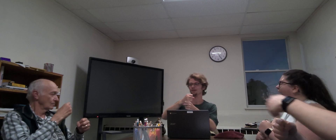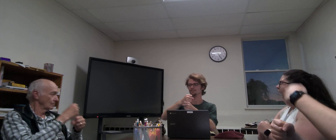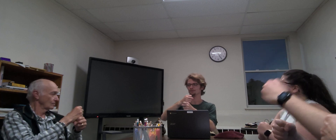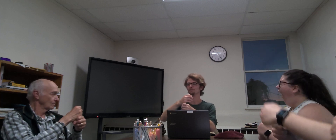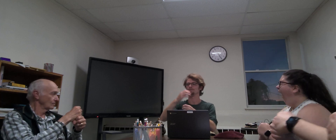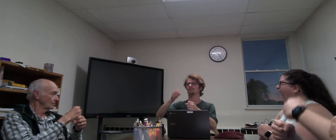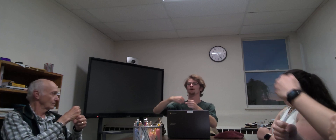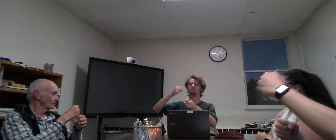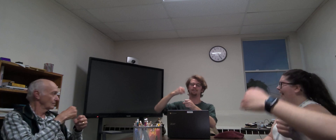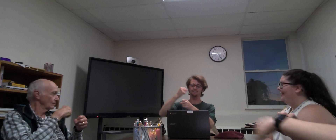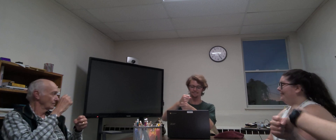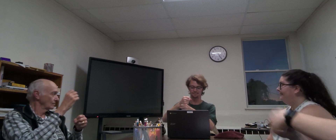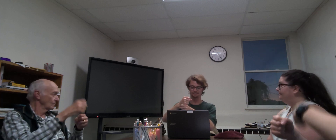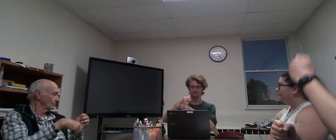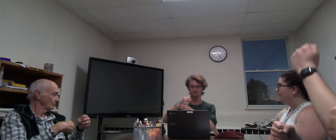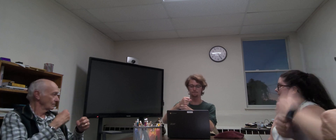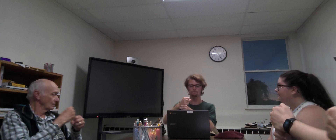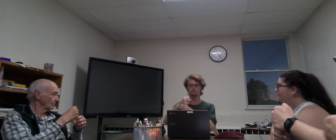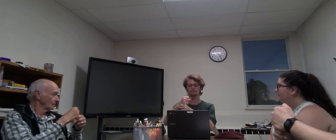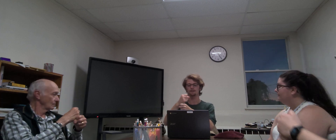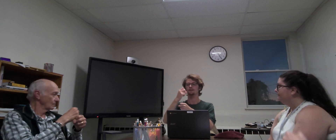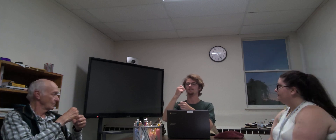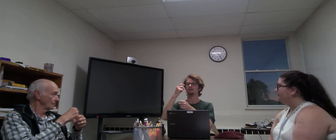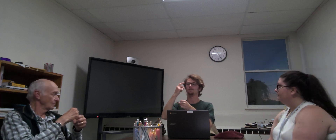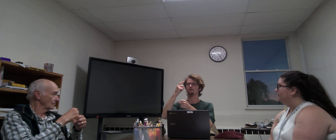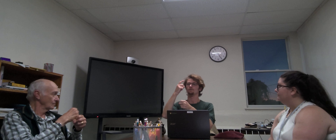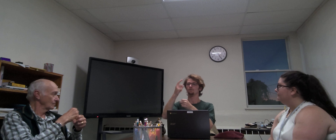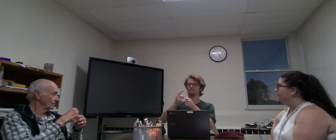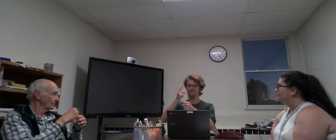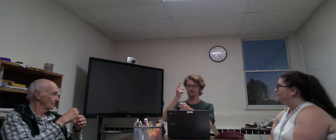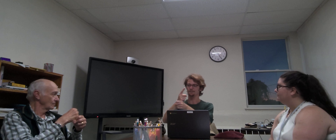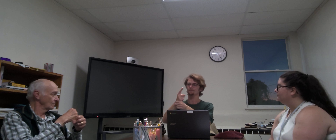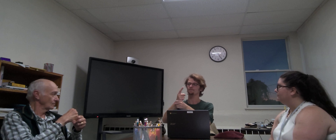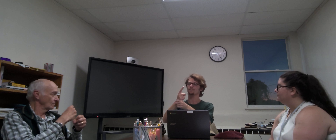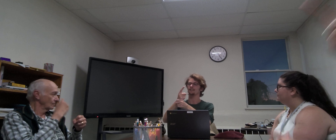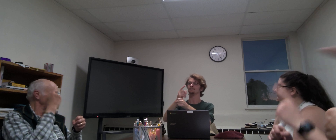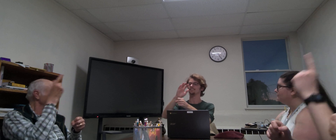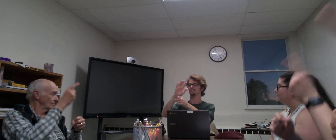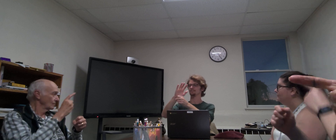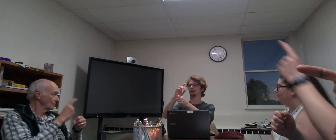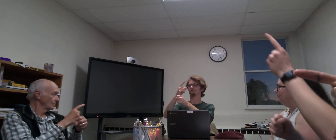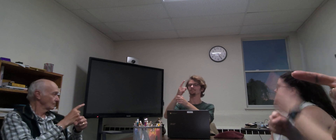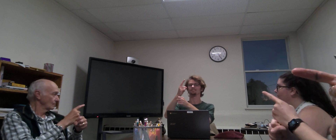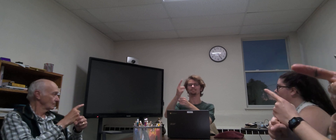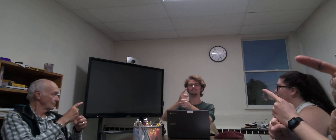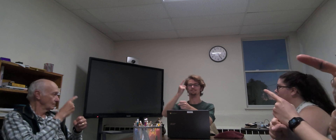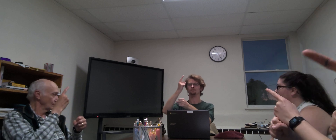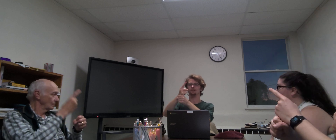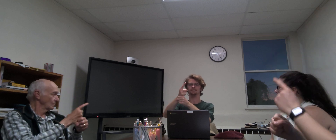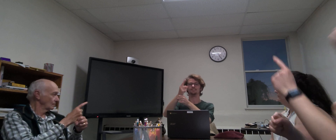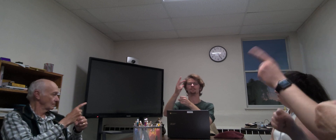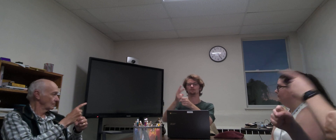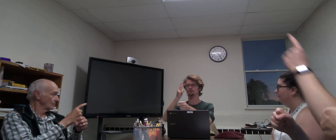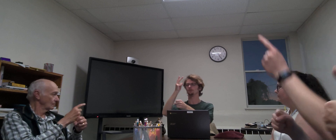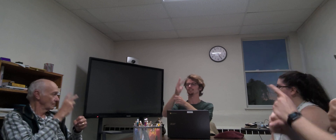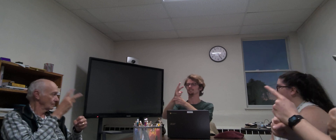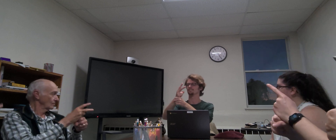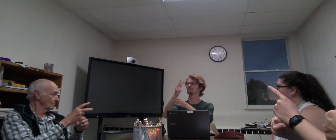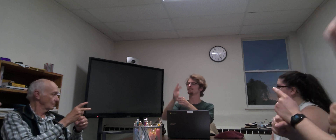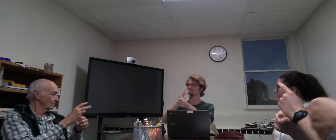to, but many years, 1 year, it stays on top. 1 year, 2 years, 3